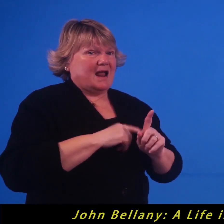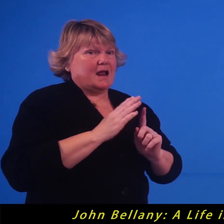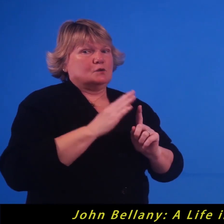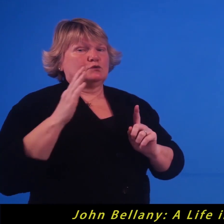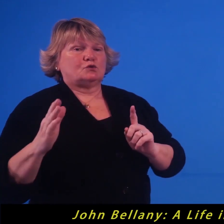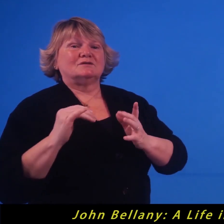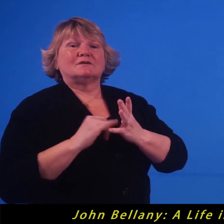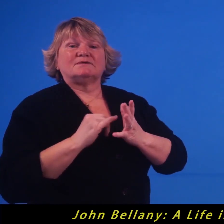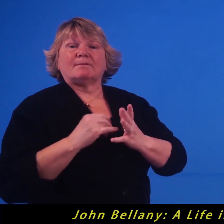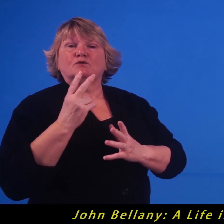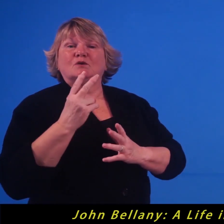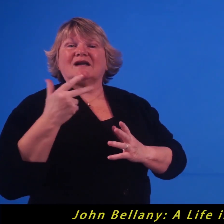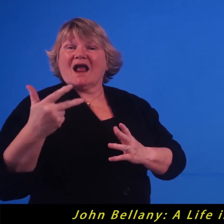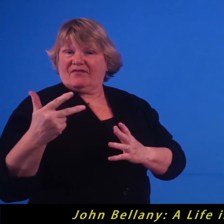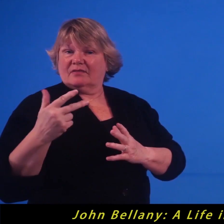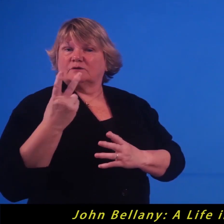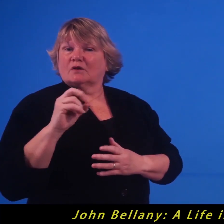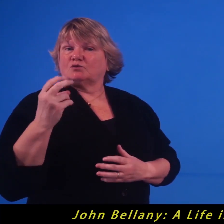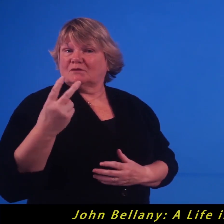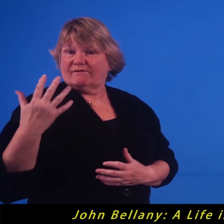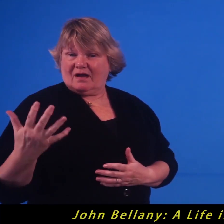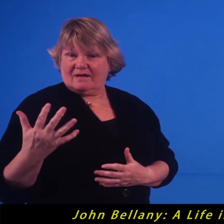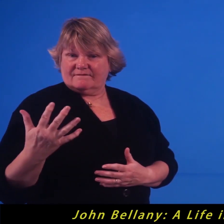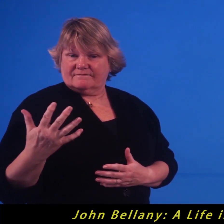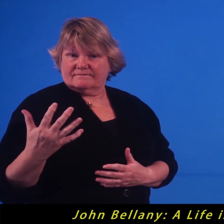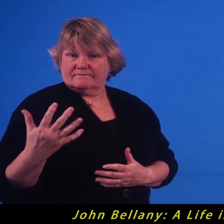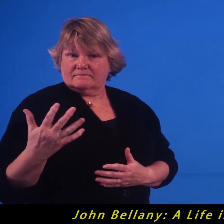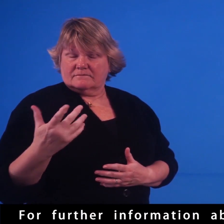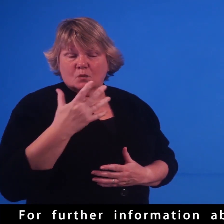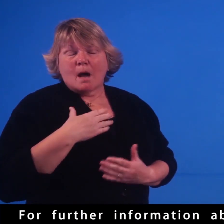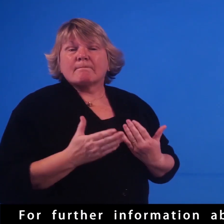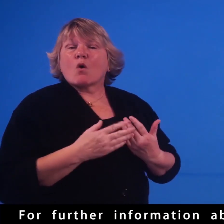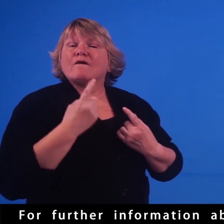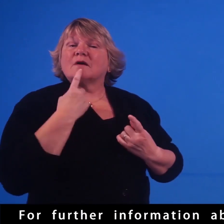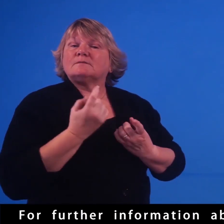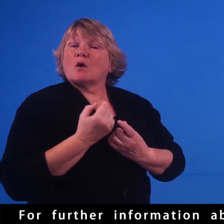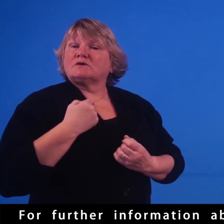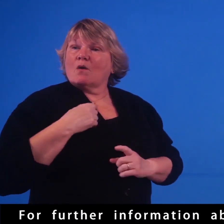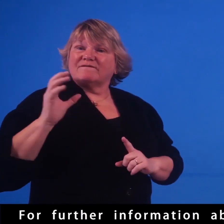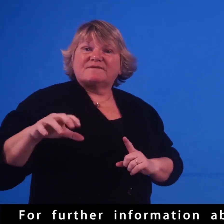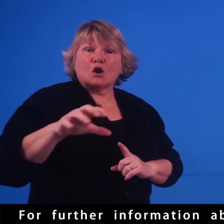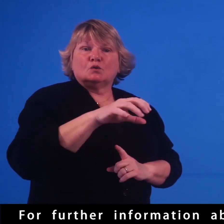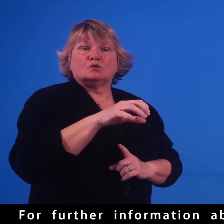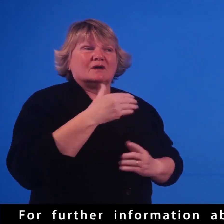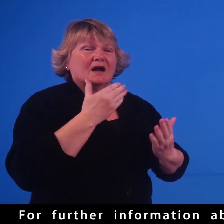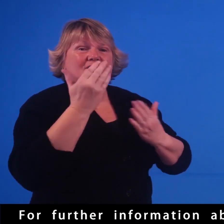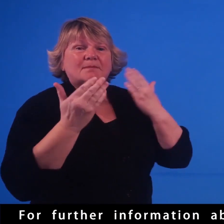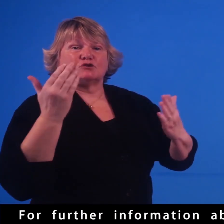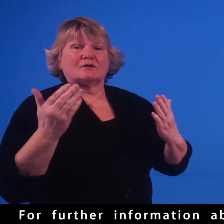May until 28th September 2025. For further information about our